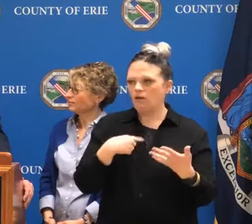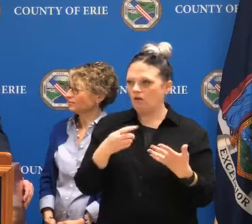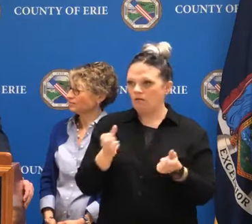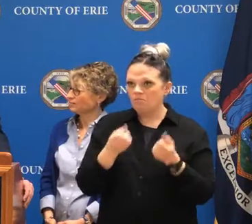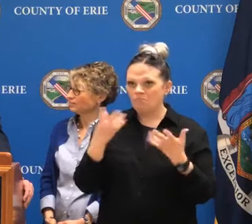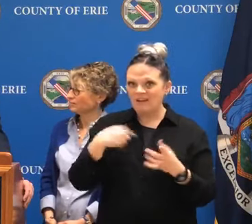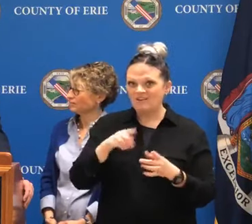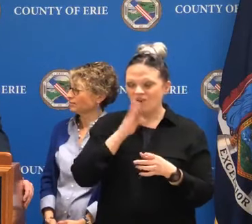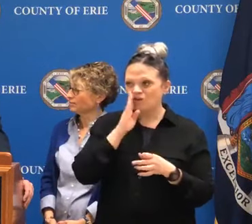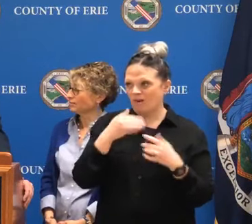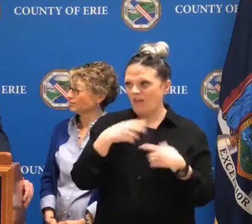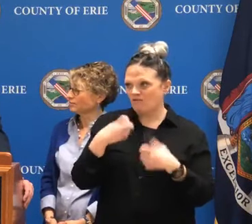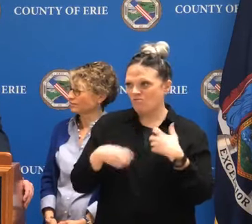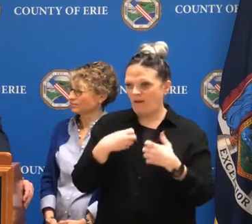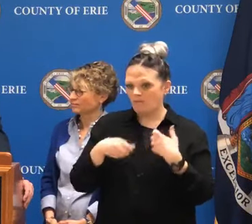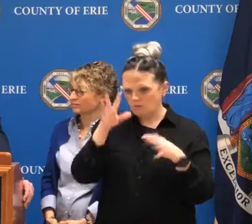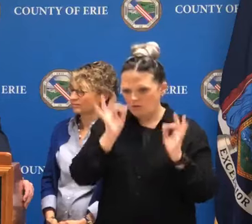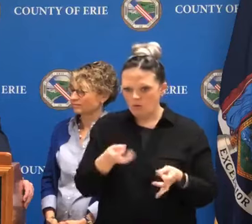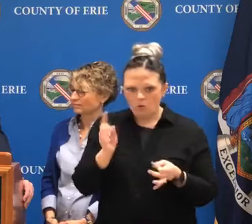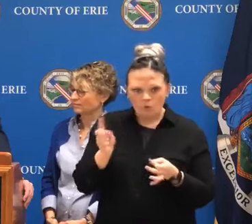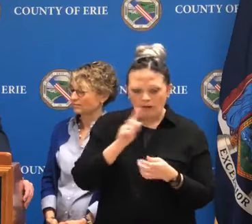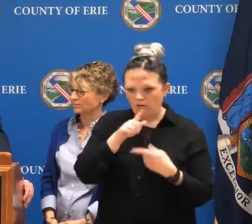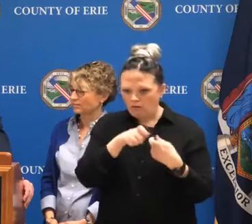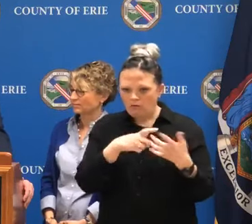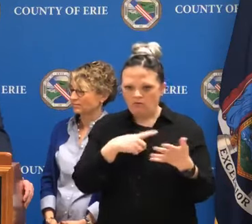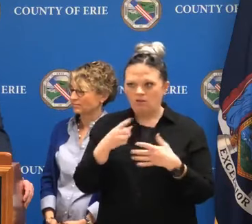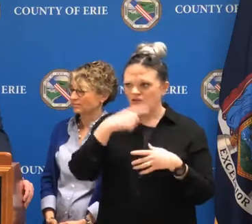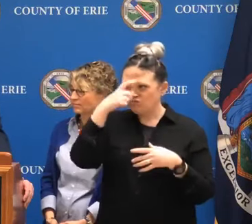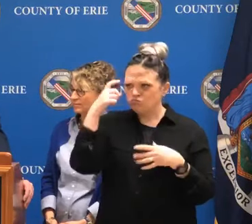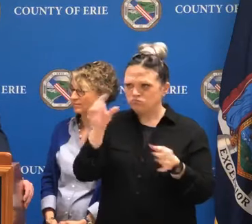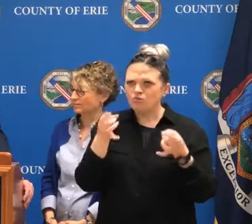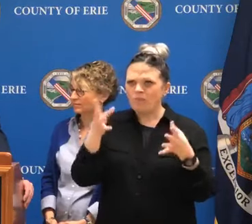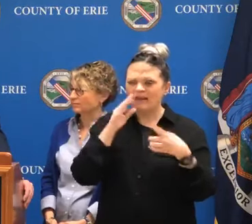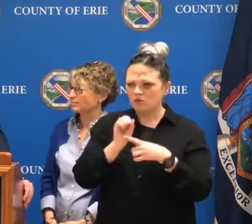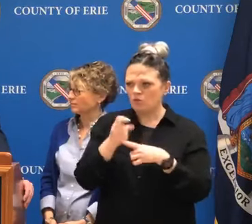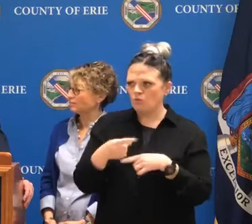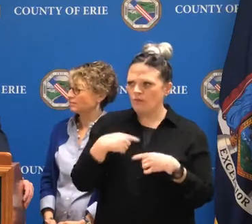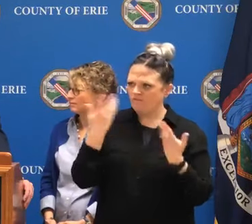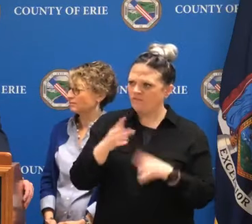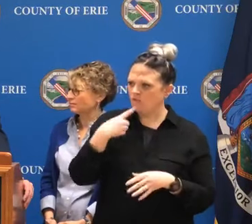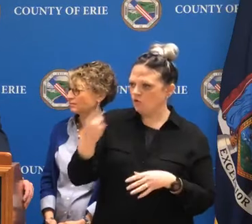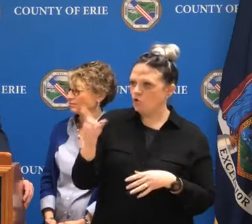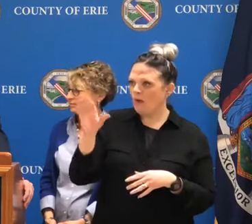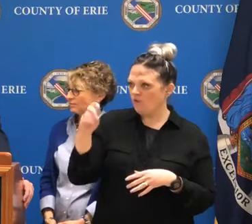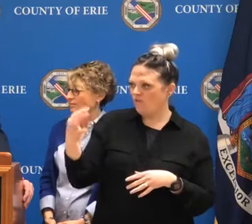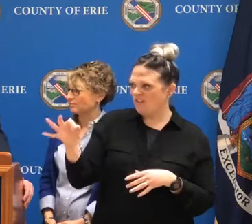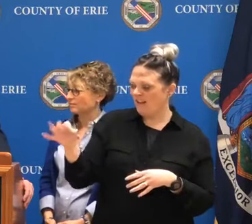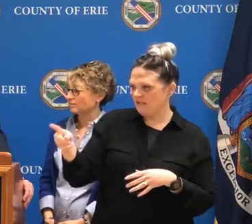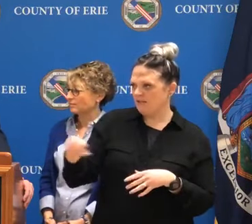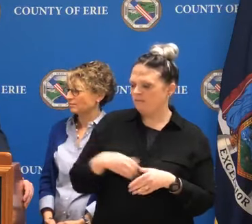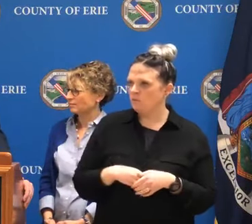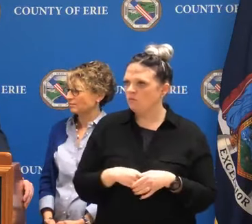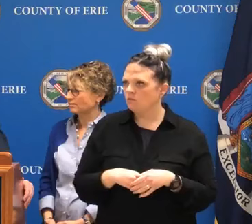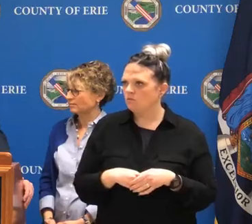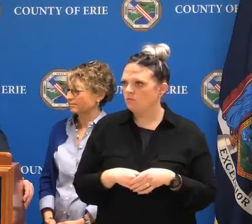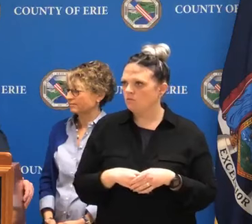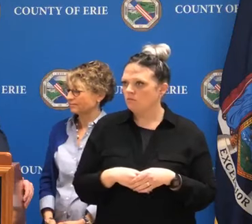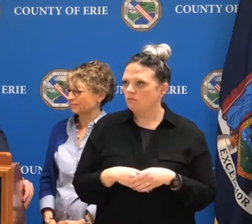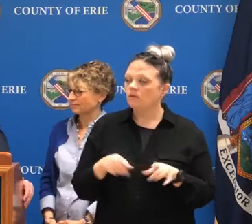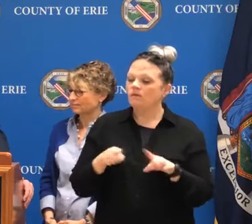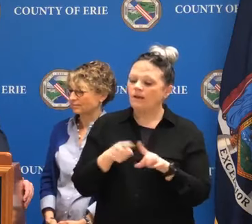difficulty determining exactly where they were. And also a traumatic situation. You've just been told you have the coronavirus, COVID-19. As soon as we get